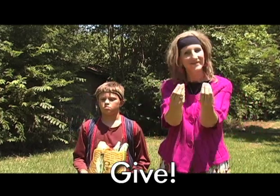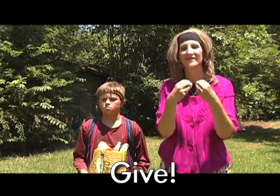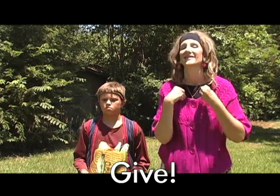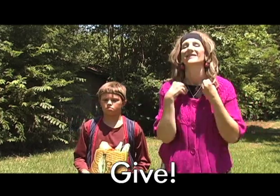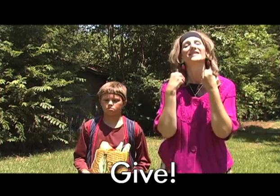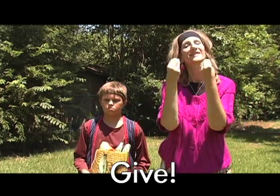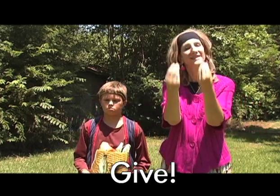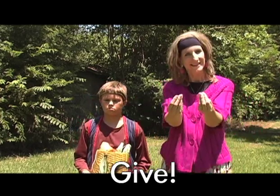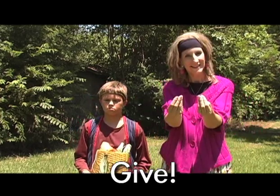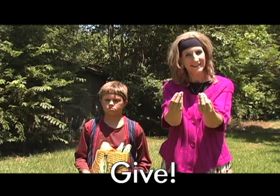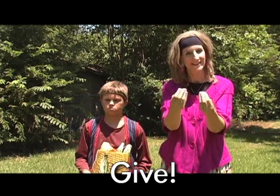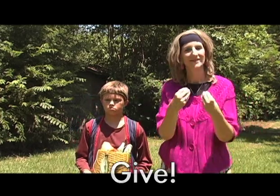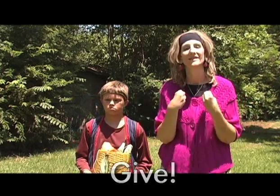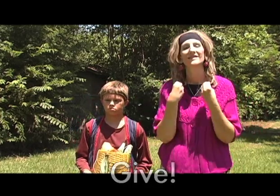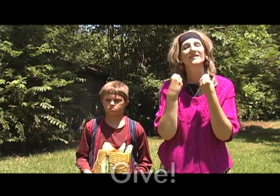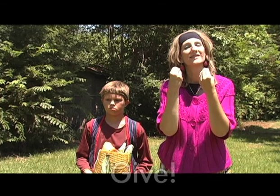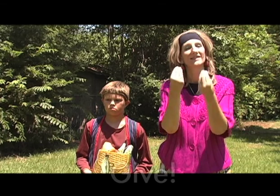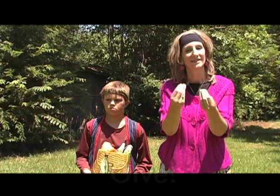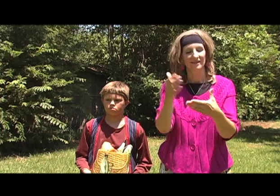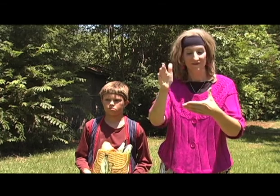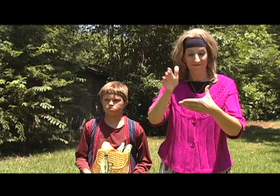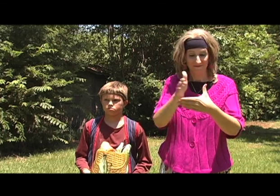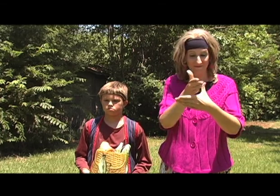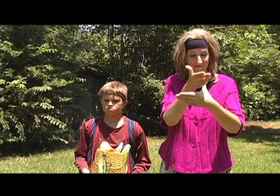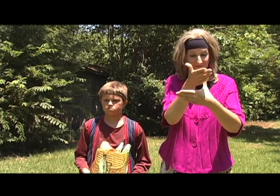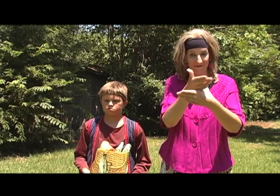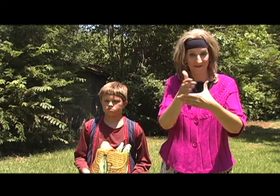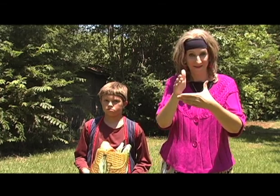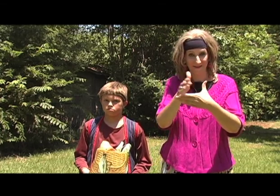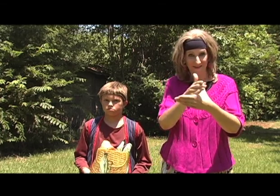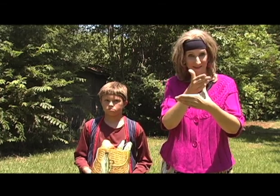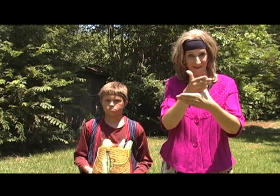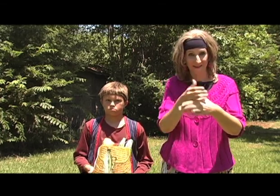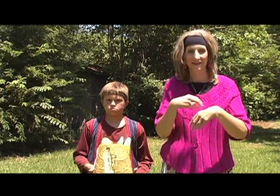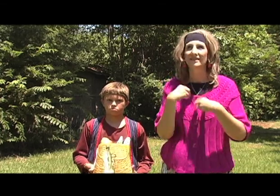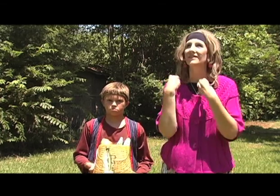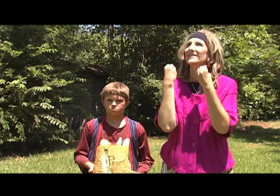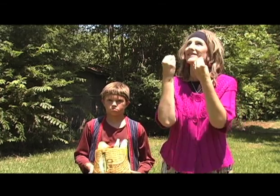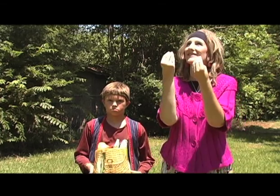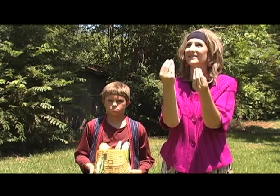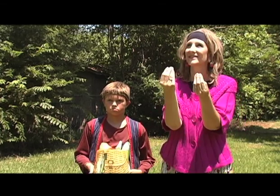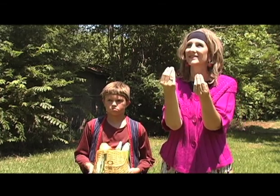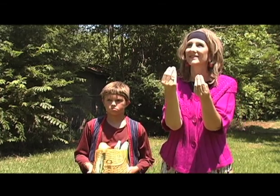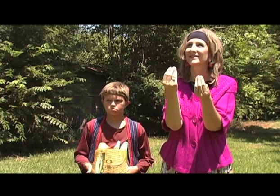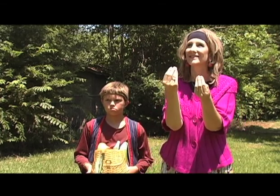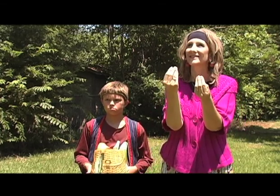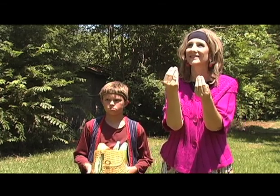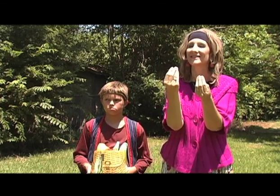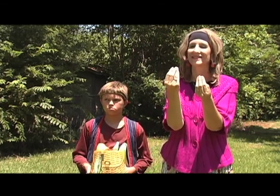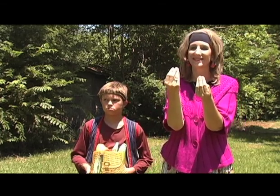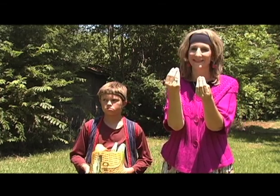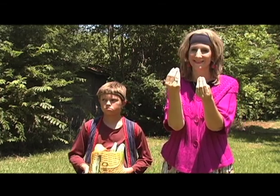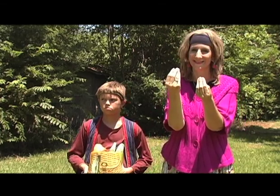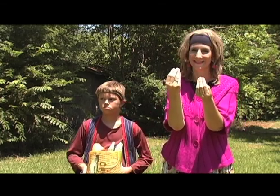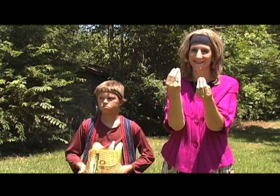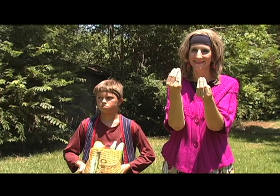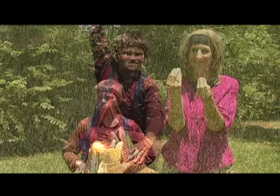Give, give, give. Share. Give to Jesus. Give to